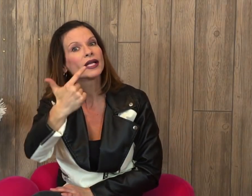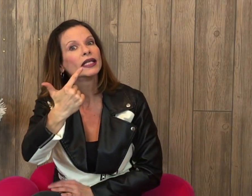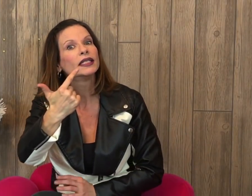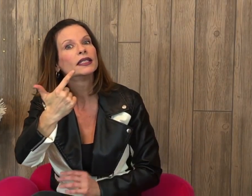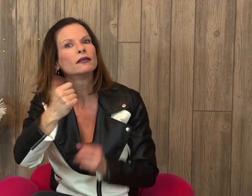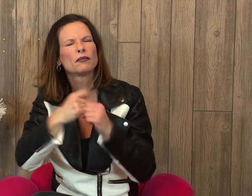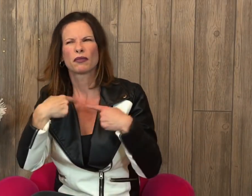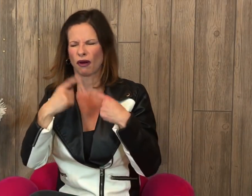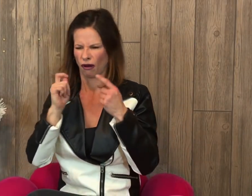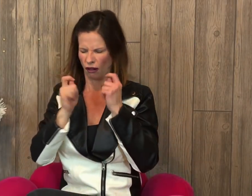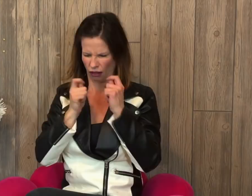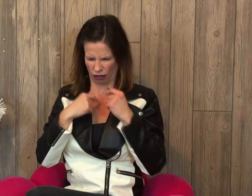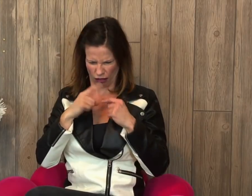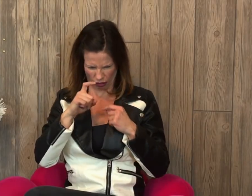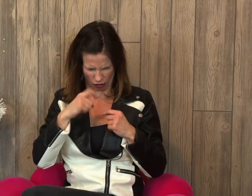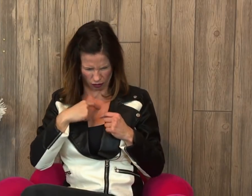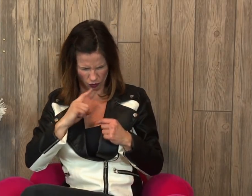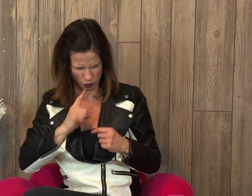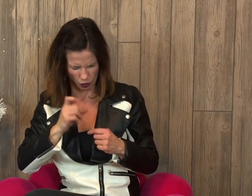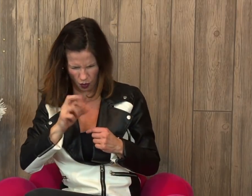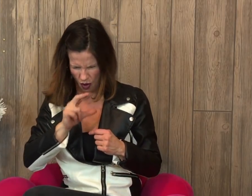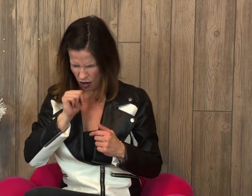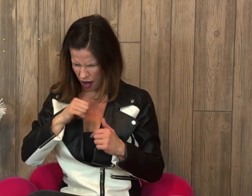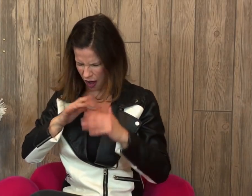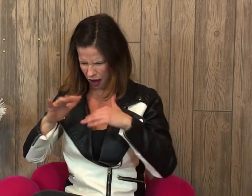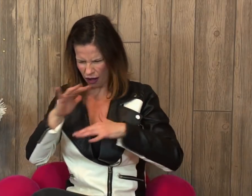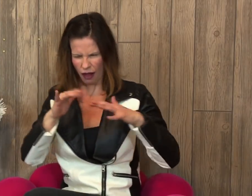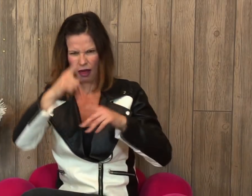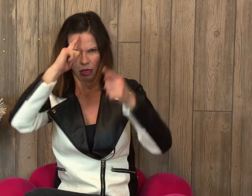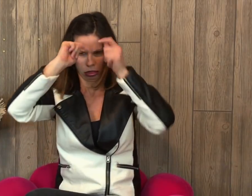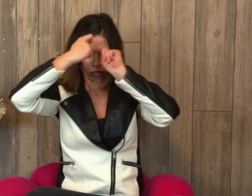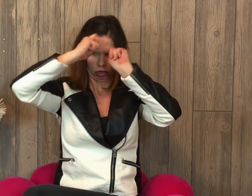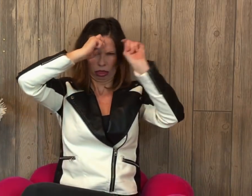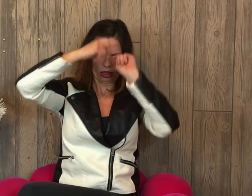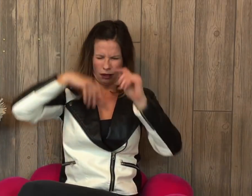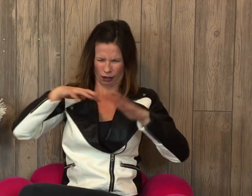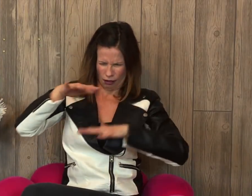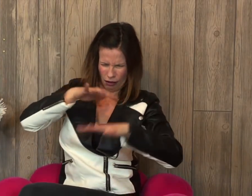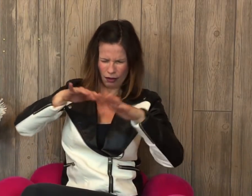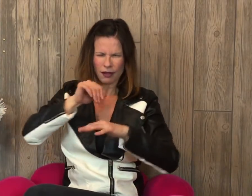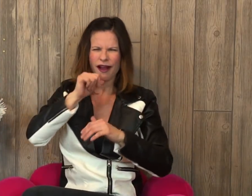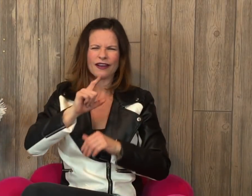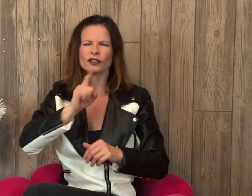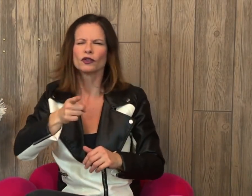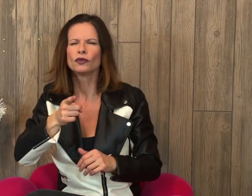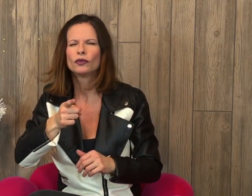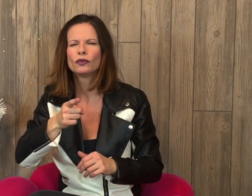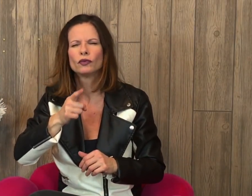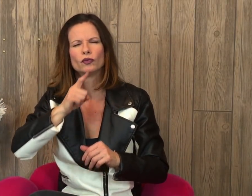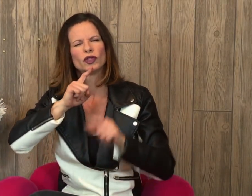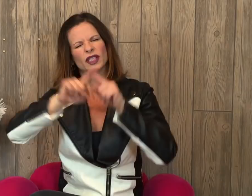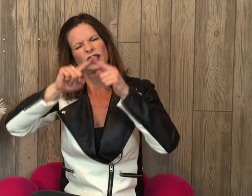feel crappy, gaslighting by changing people's words and thoughts to make them think that they're doing something wrong when they're